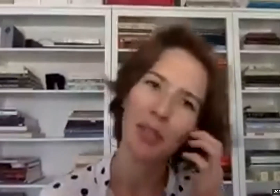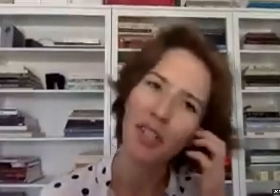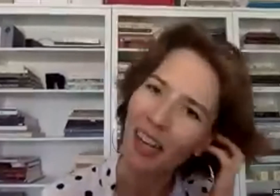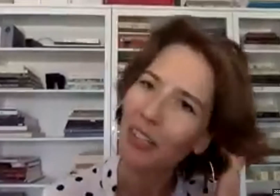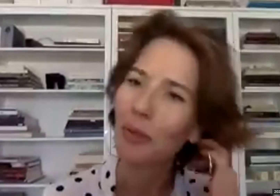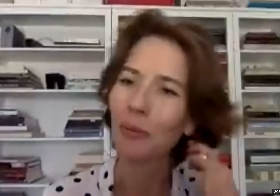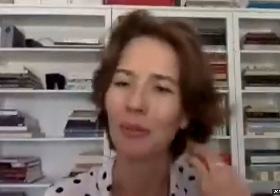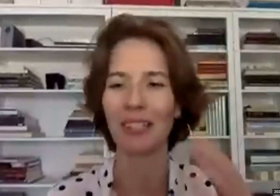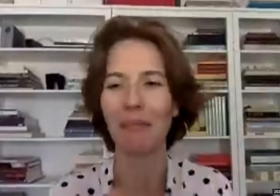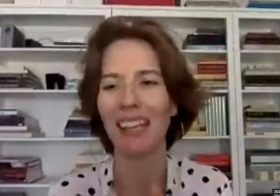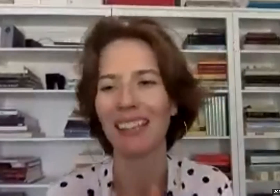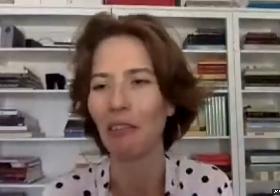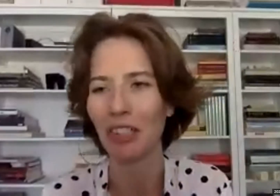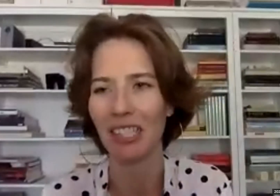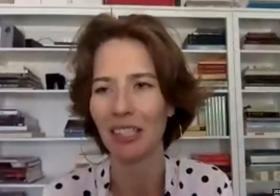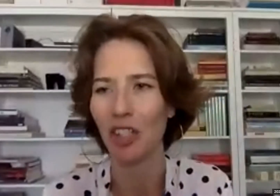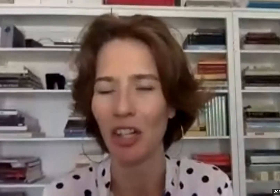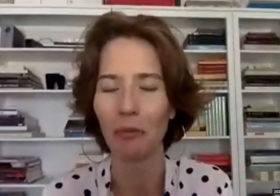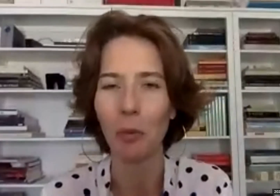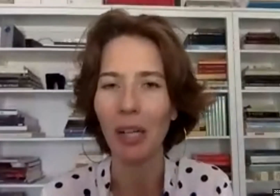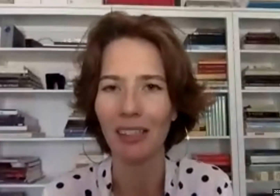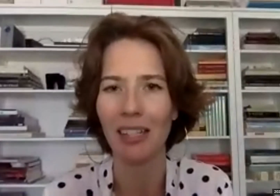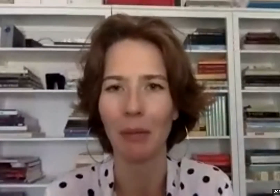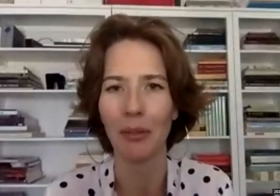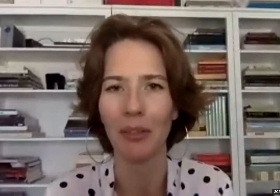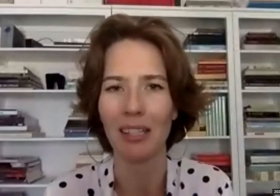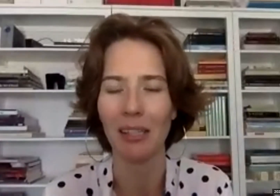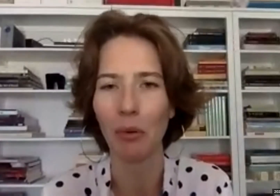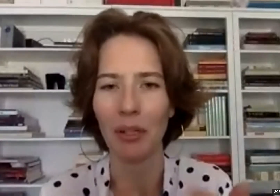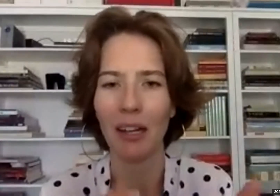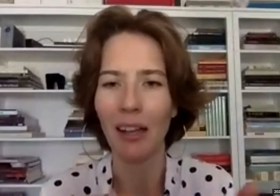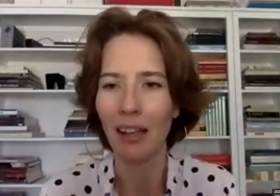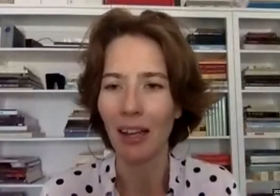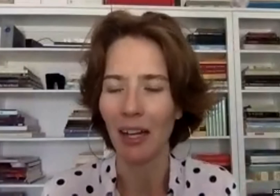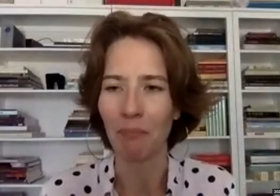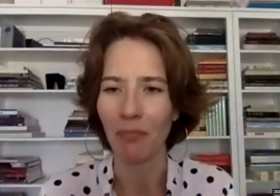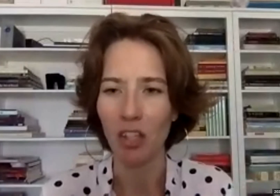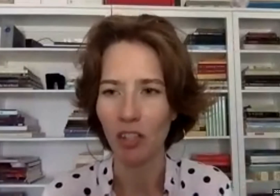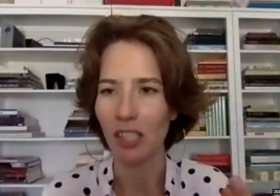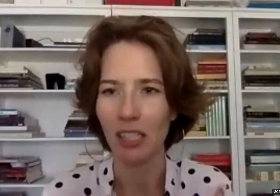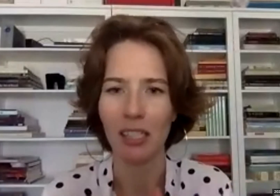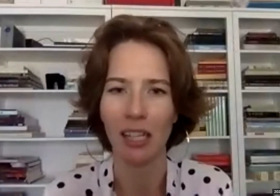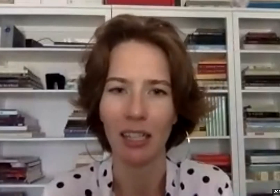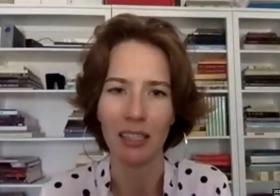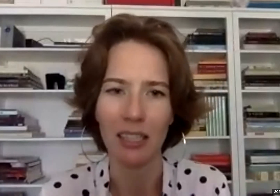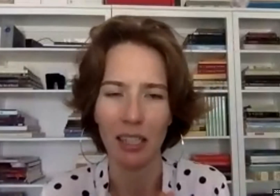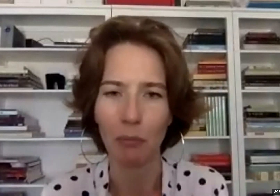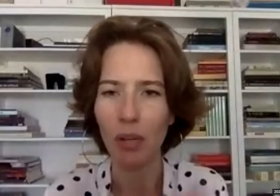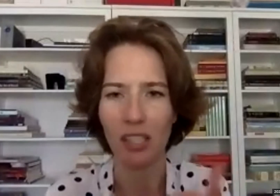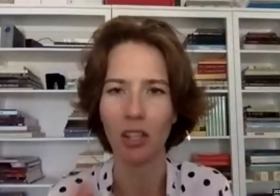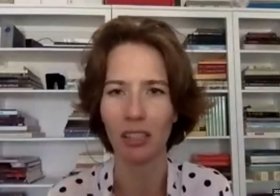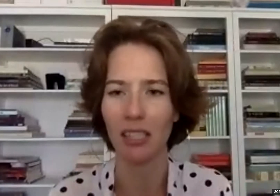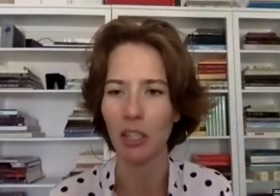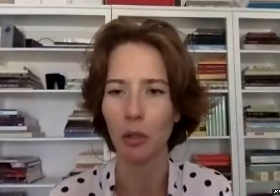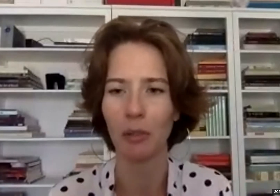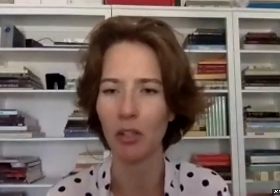Really appreciate you making the effort to share quickly about these important services and